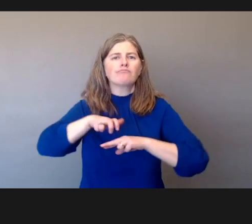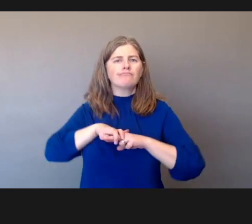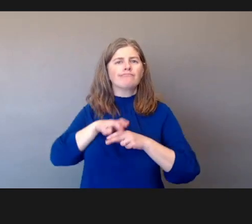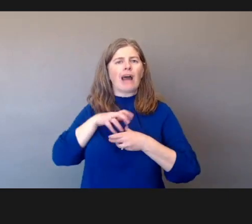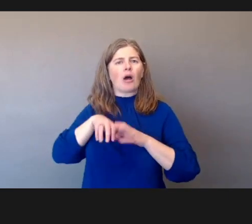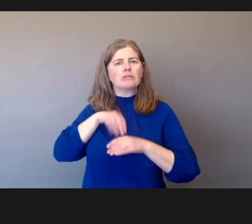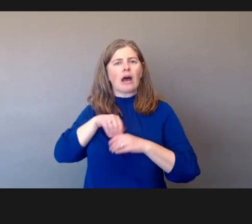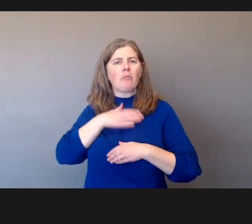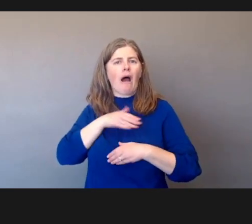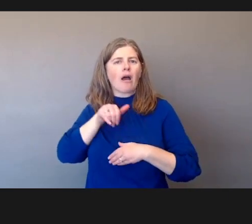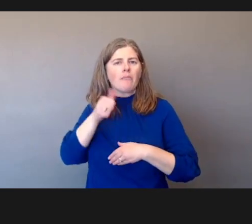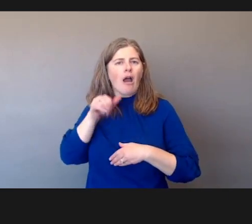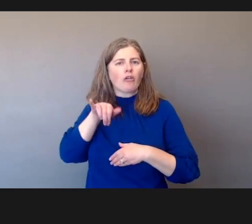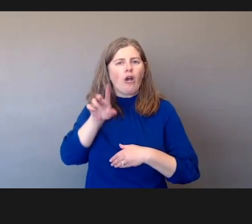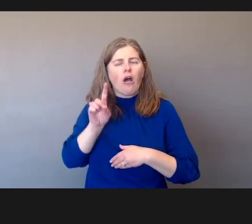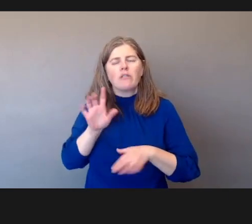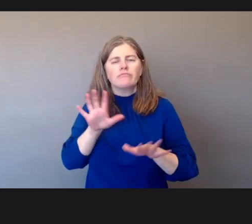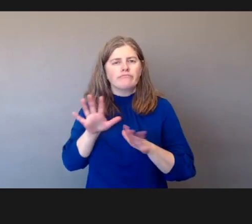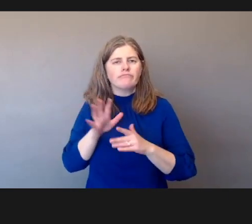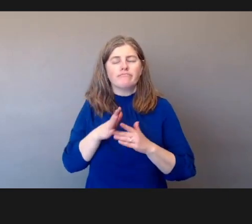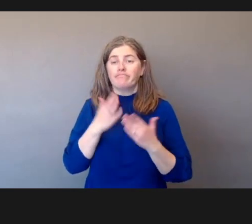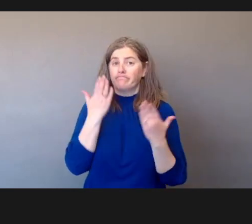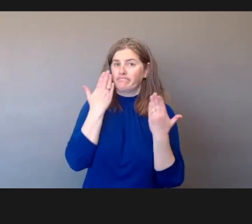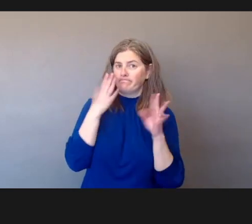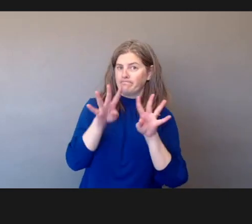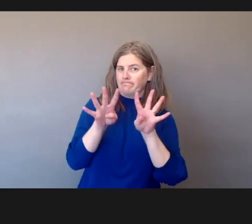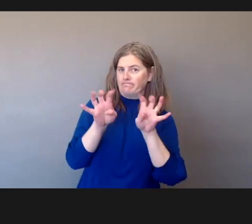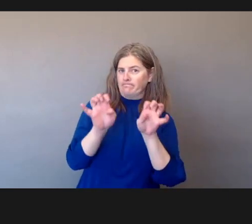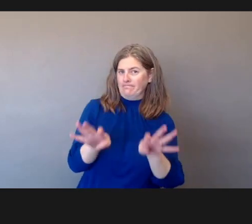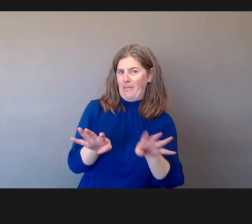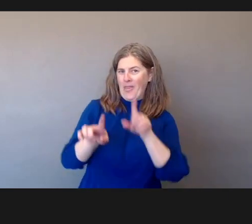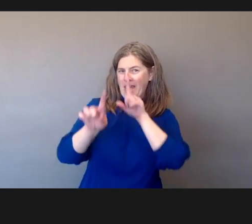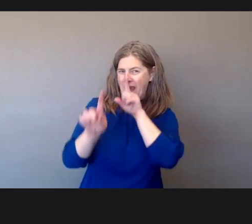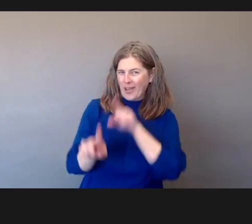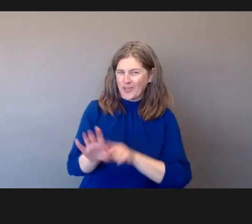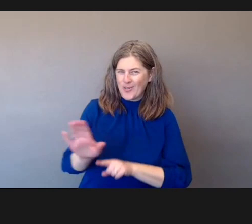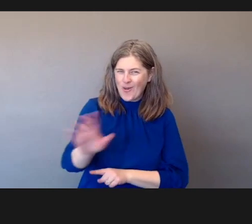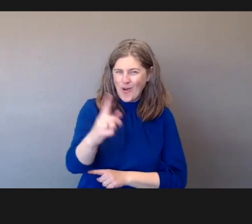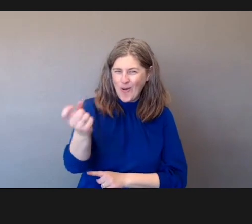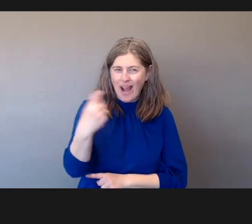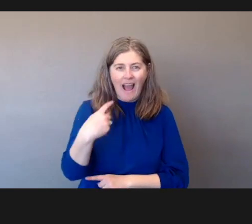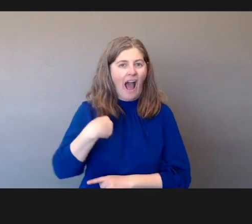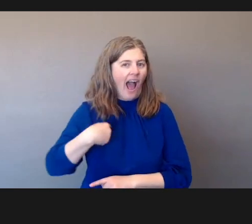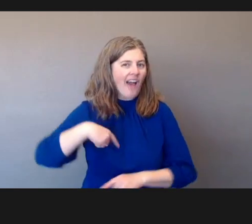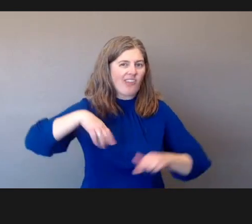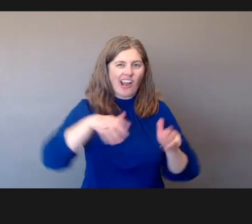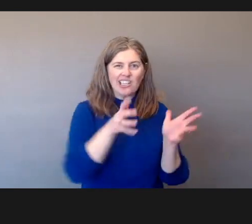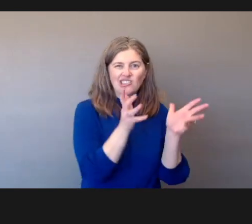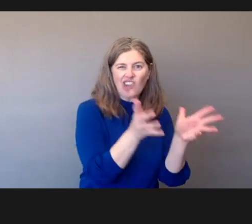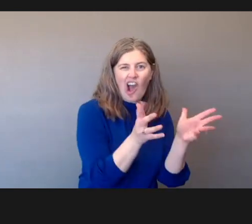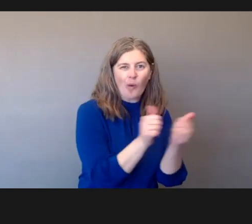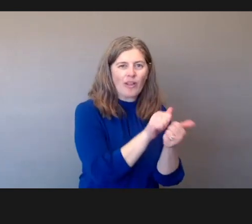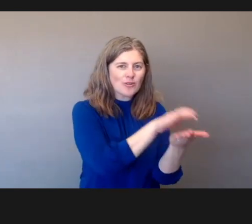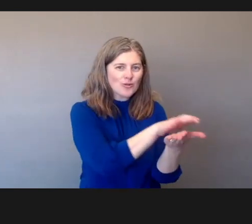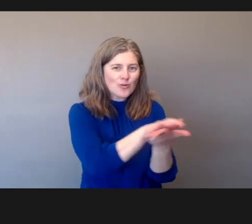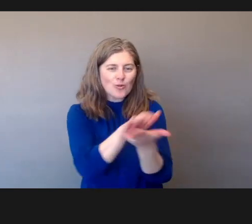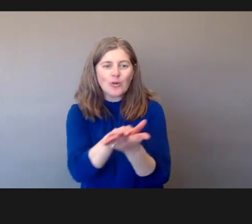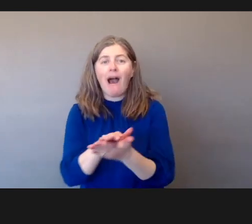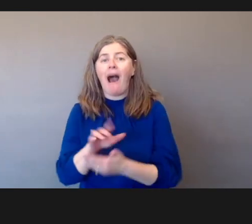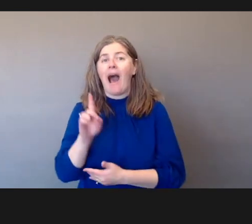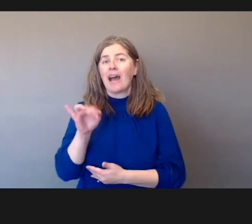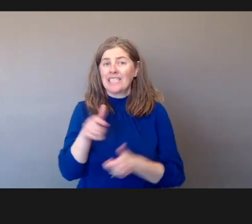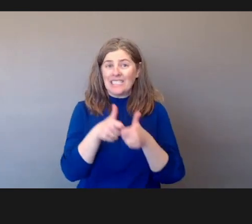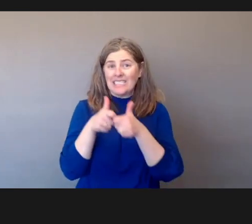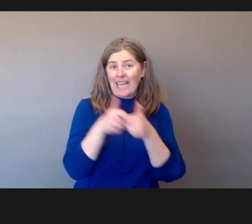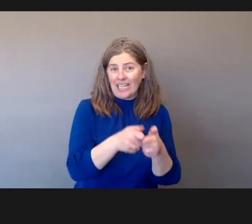so I don't know the answer to your question. I have not talked to the schools. I did text